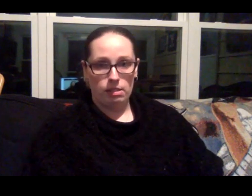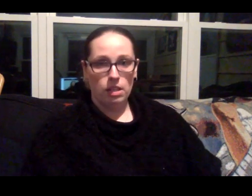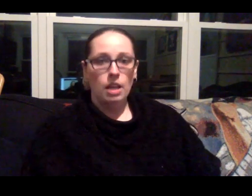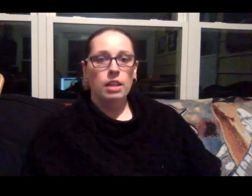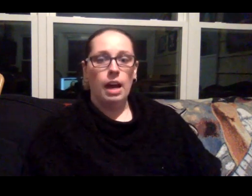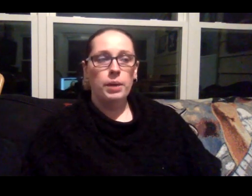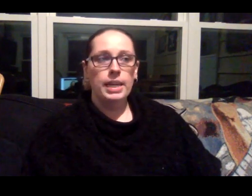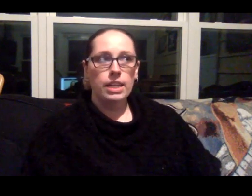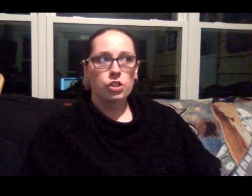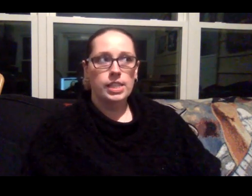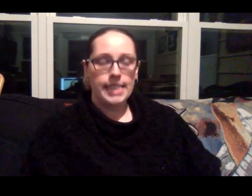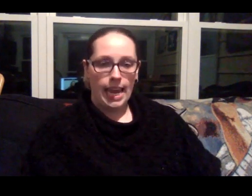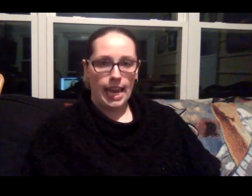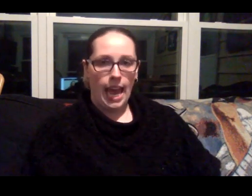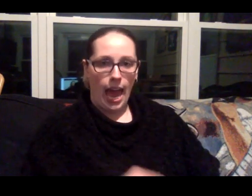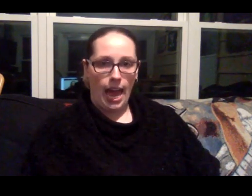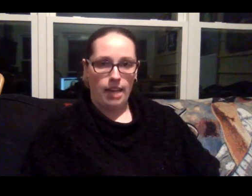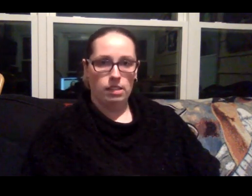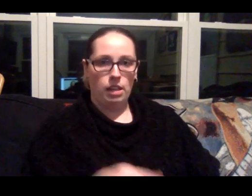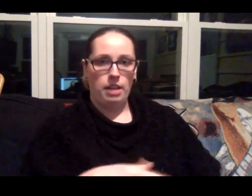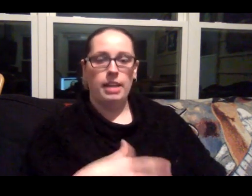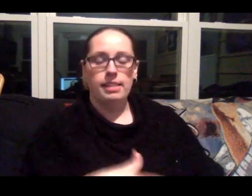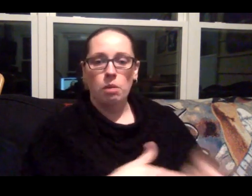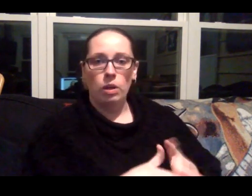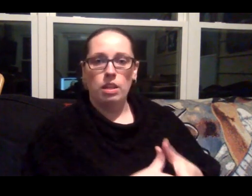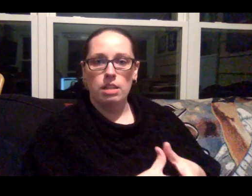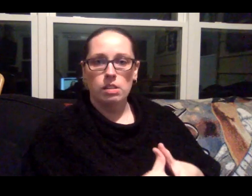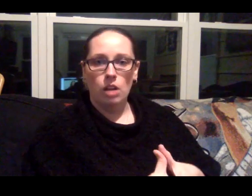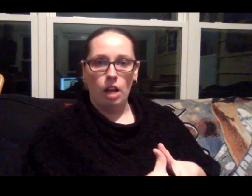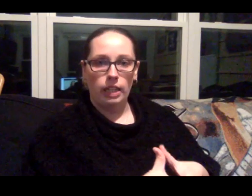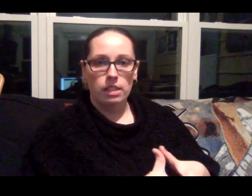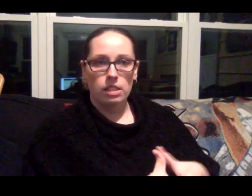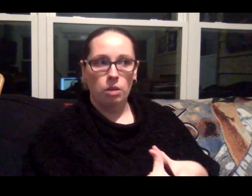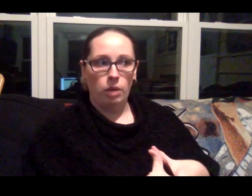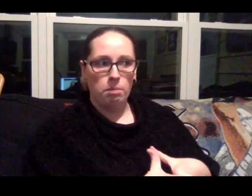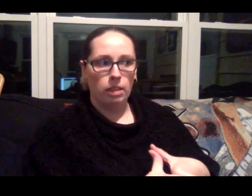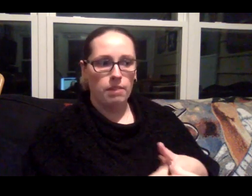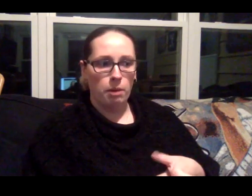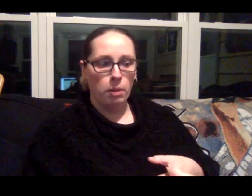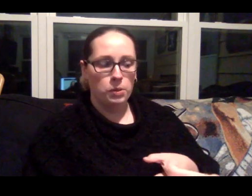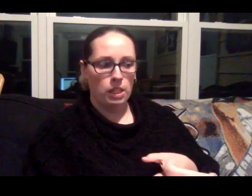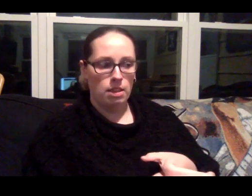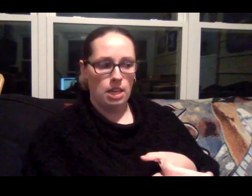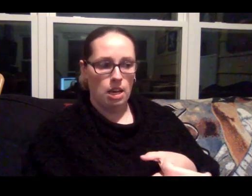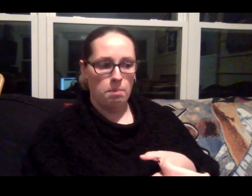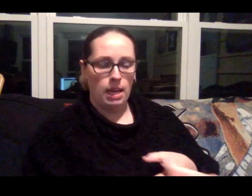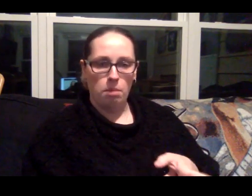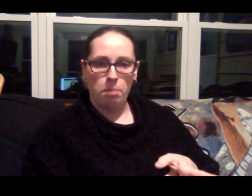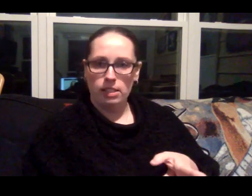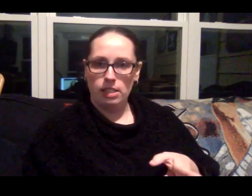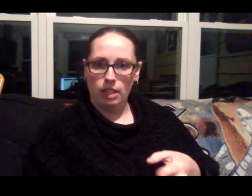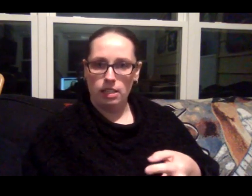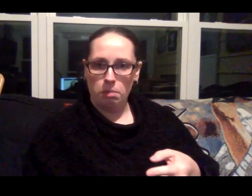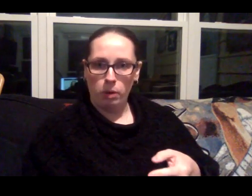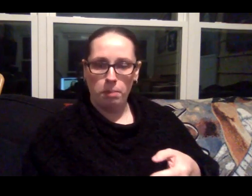therapies. Now each state has, and I, I sent one of these, uh, links to you and I believe they were posted in the, uh, main